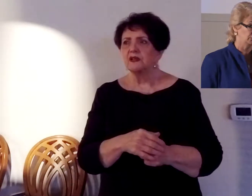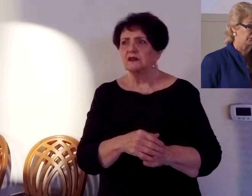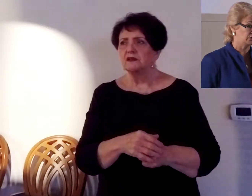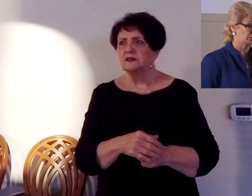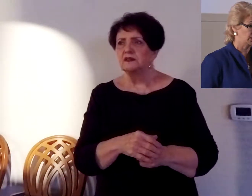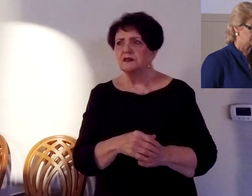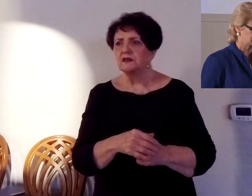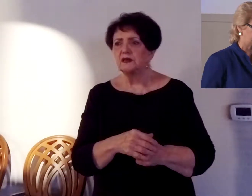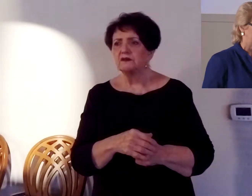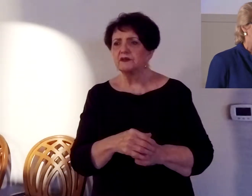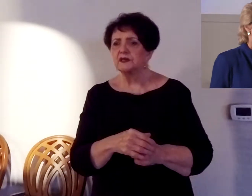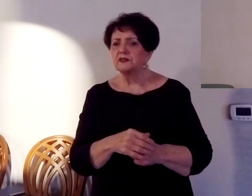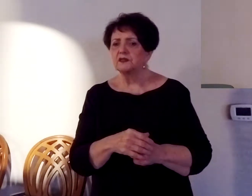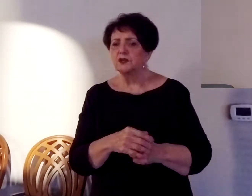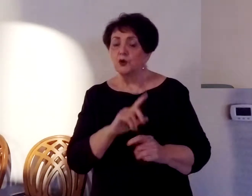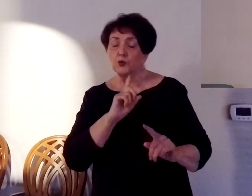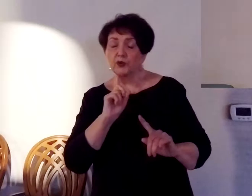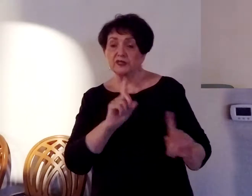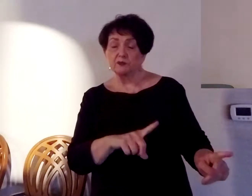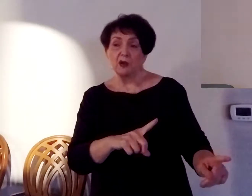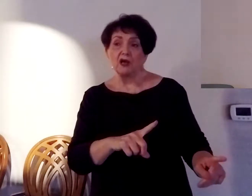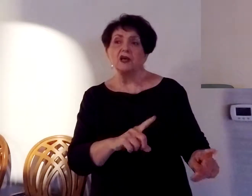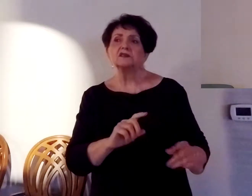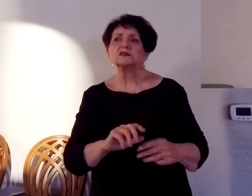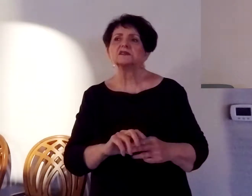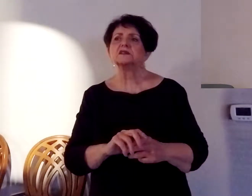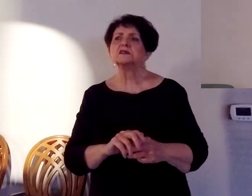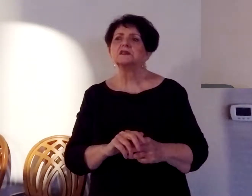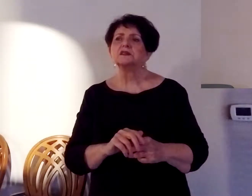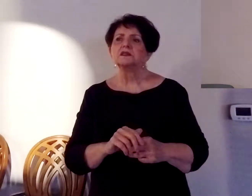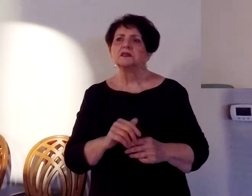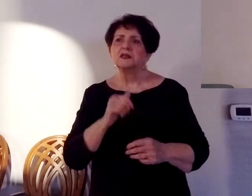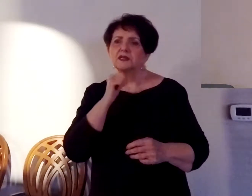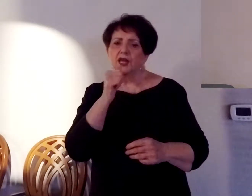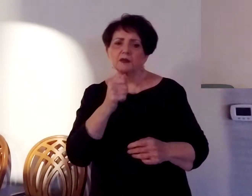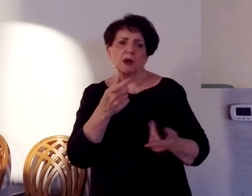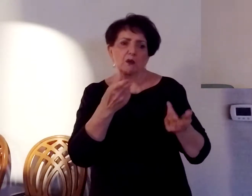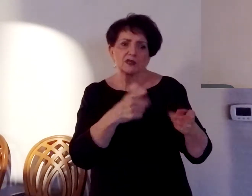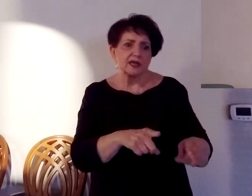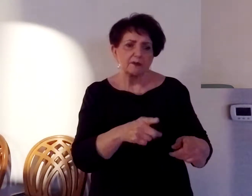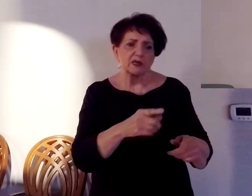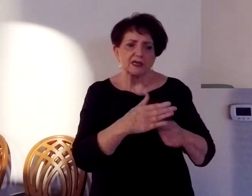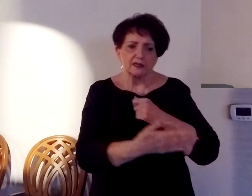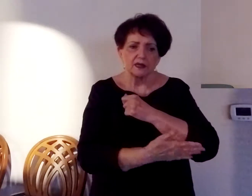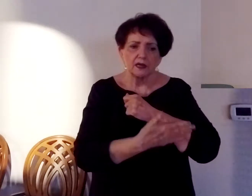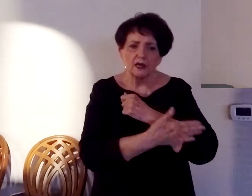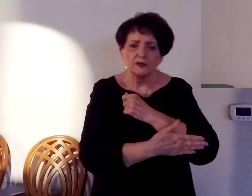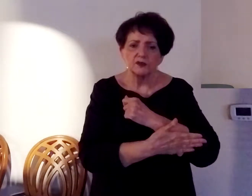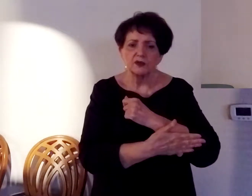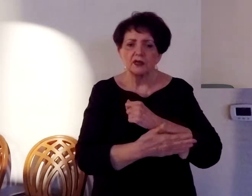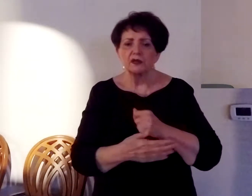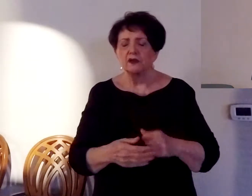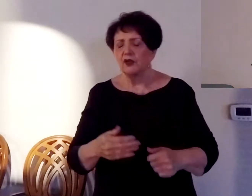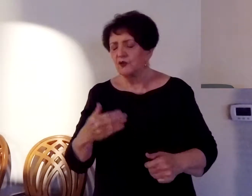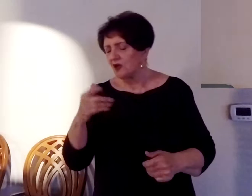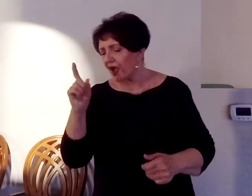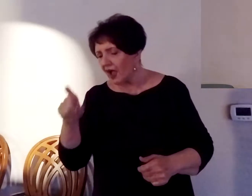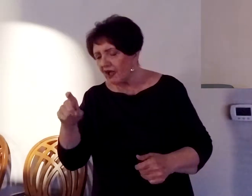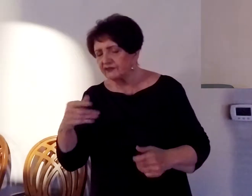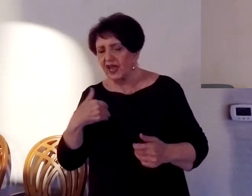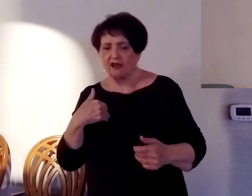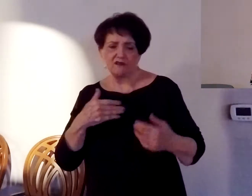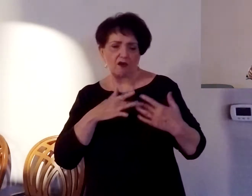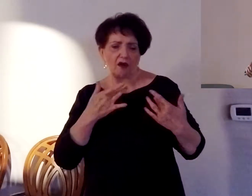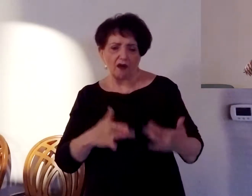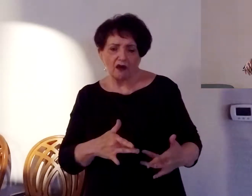what has gone on in our country, about, well, you know, that's all just cerebral and mental, and you got to have heart, and you got to be in your